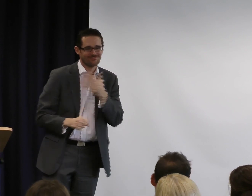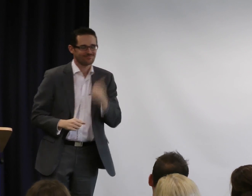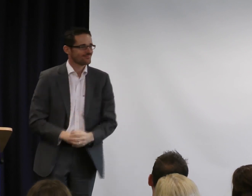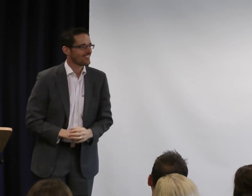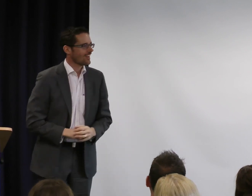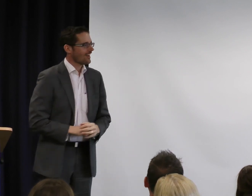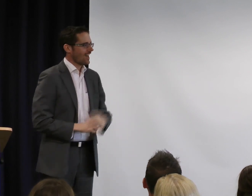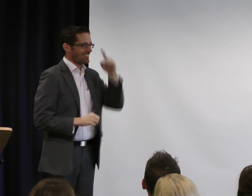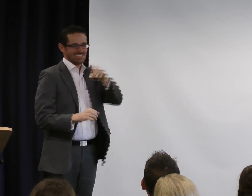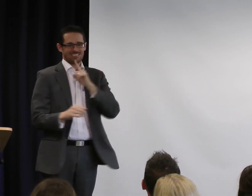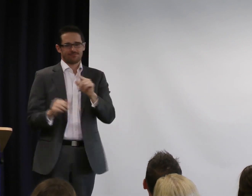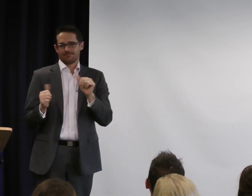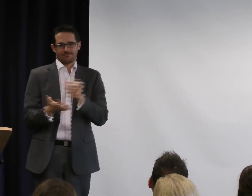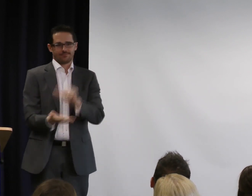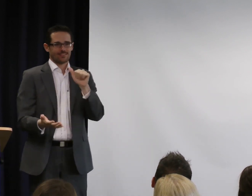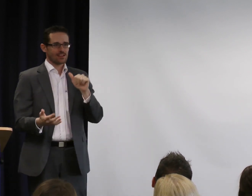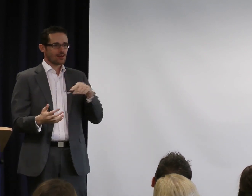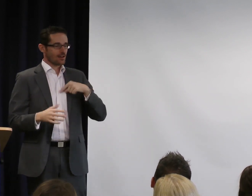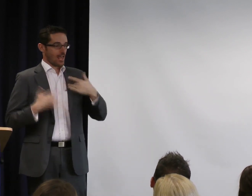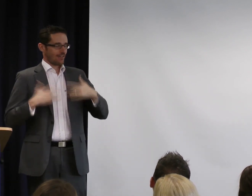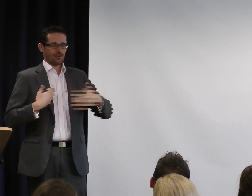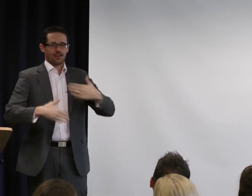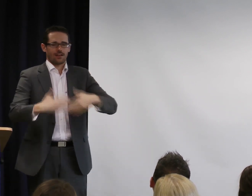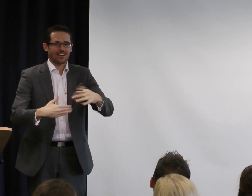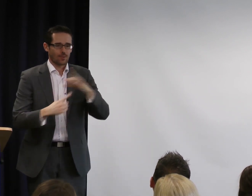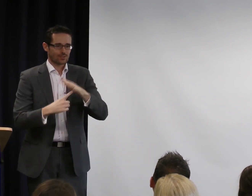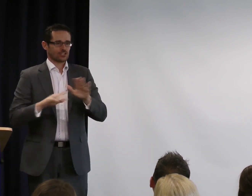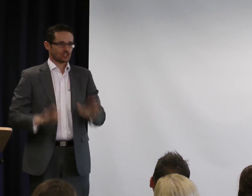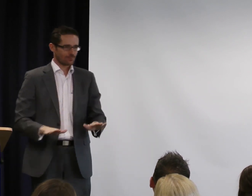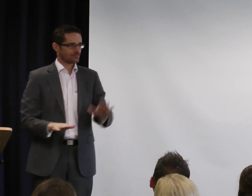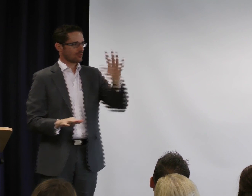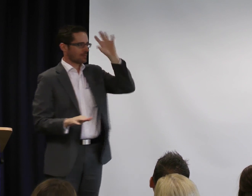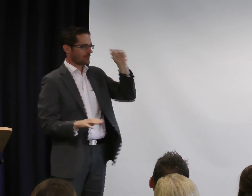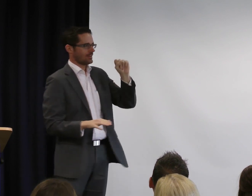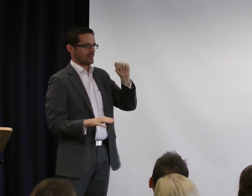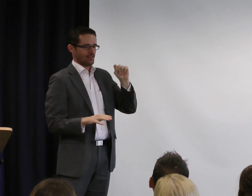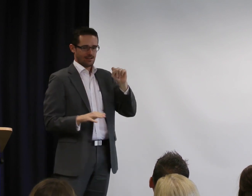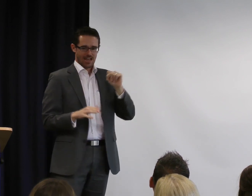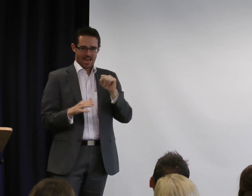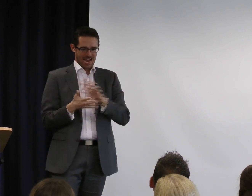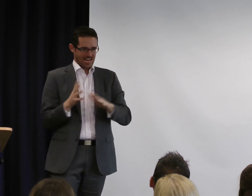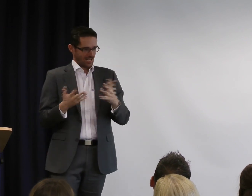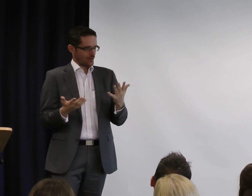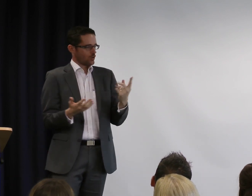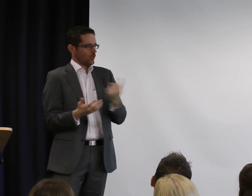Thank you, Craig. That was lovely. I think you hit the nail on the head. Life moves on, but it's important to stop, reflect, and